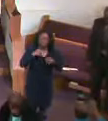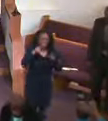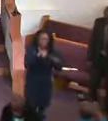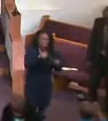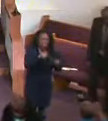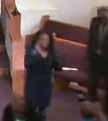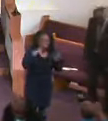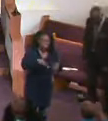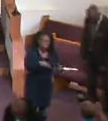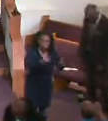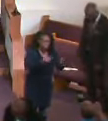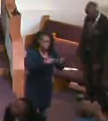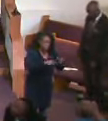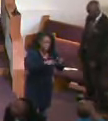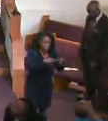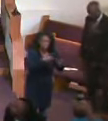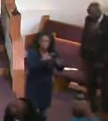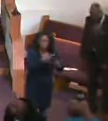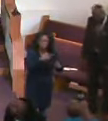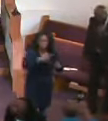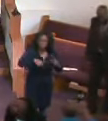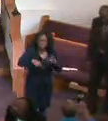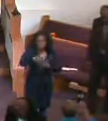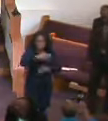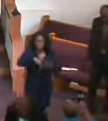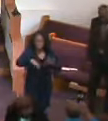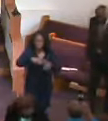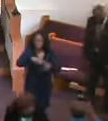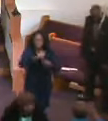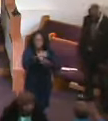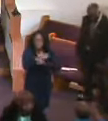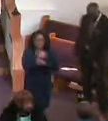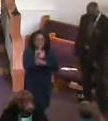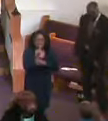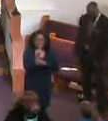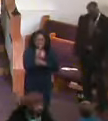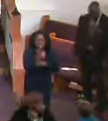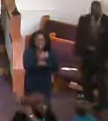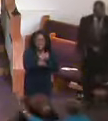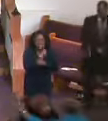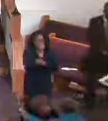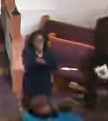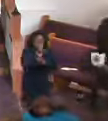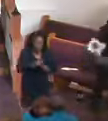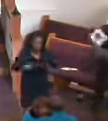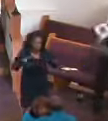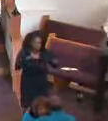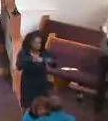while we are absent from each other. Hug someone and tell them you love them. God bless you.